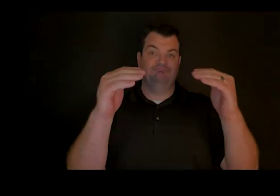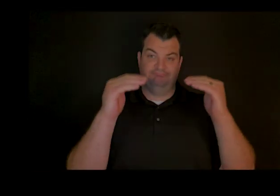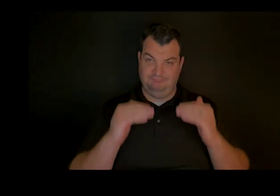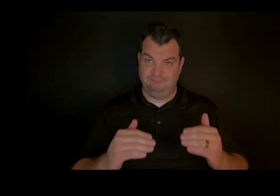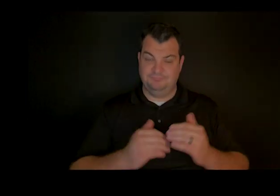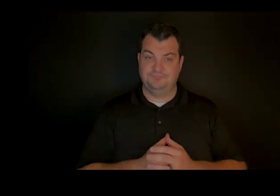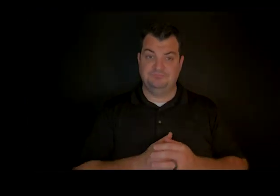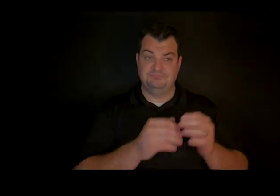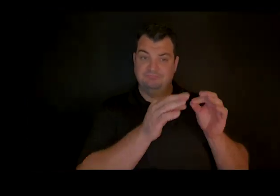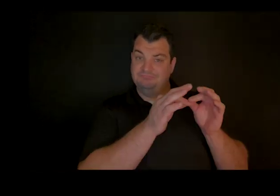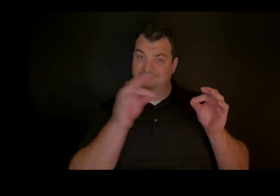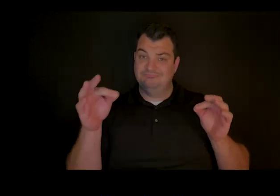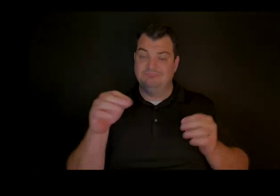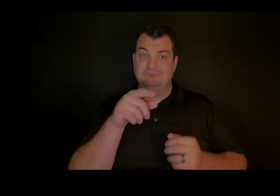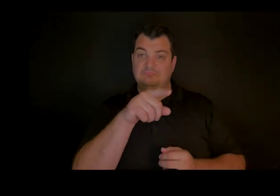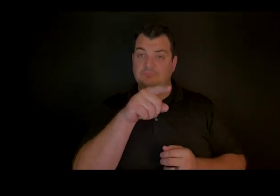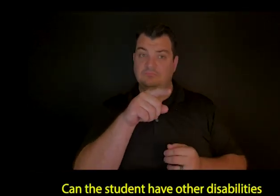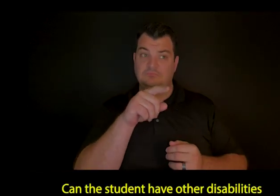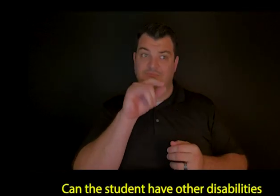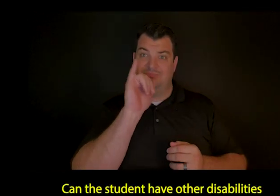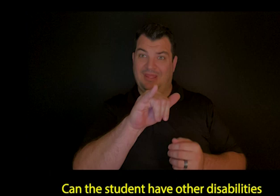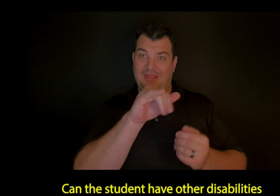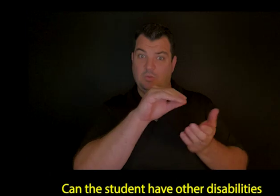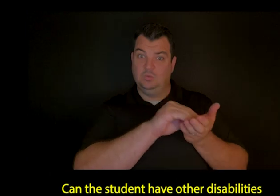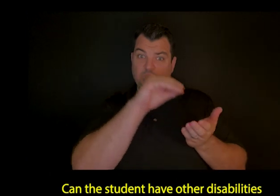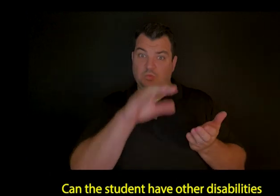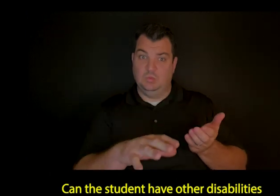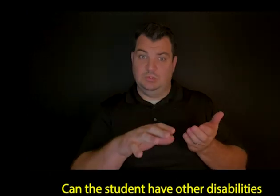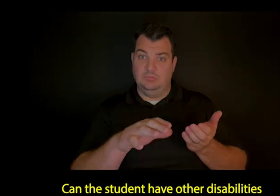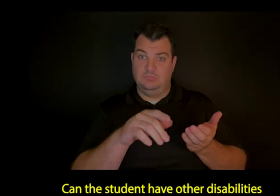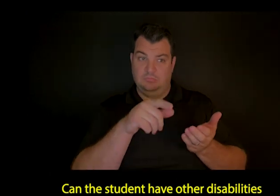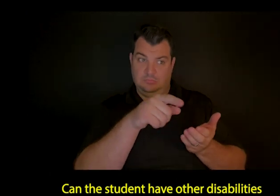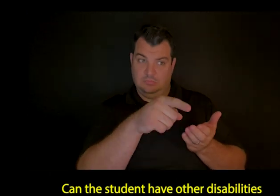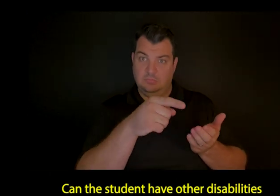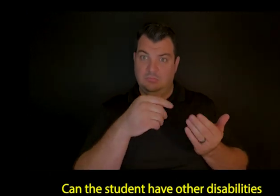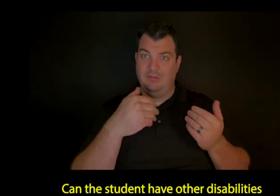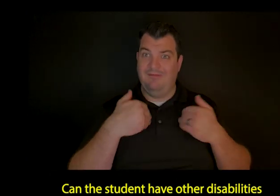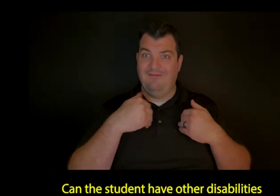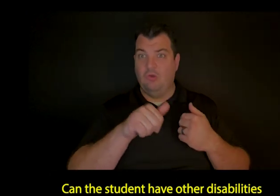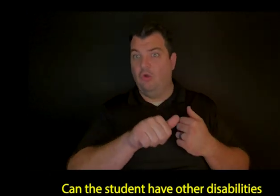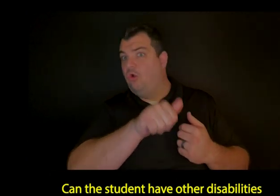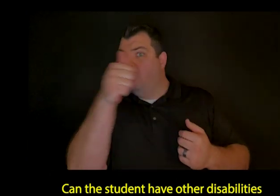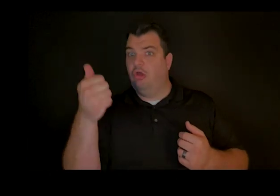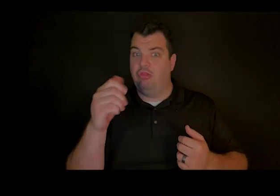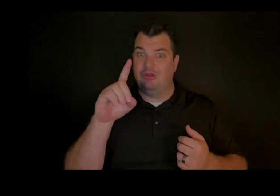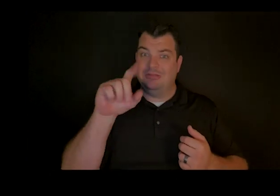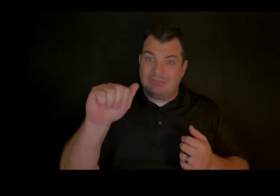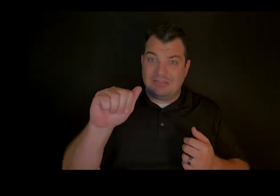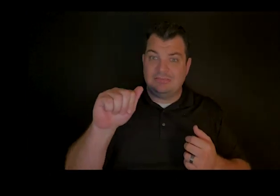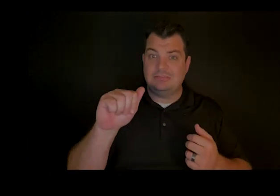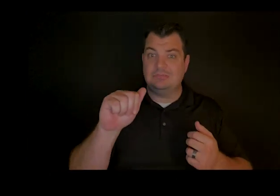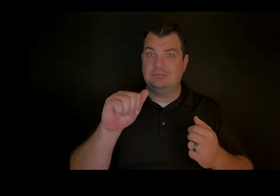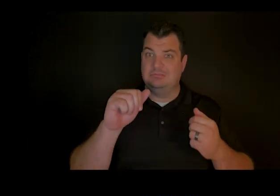The next question asks, can the student have other disabilities and still be identified as deafblind?